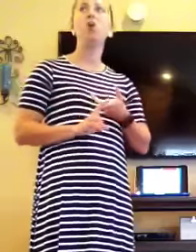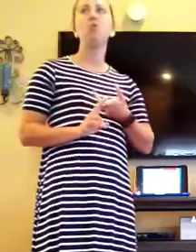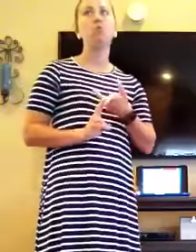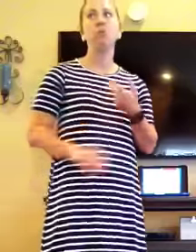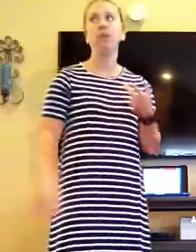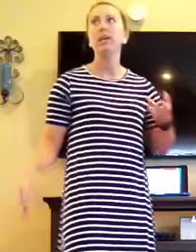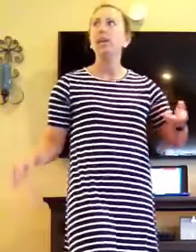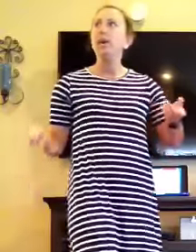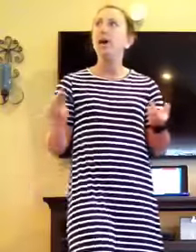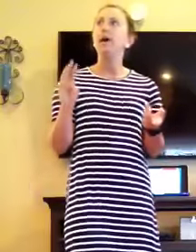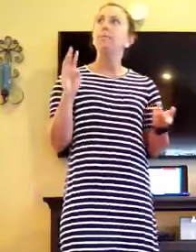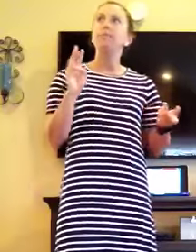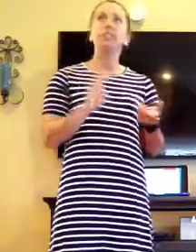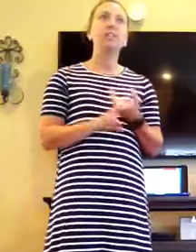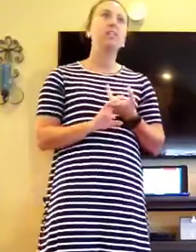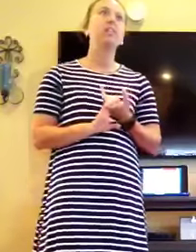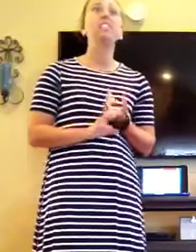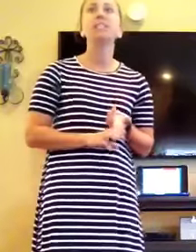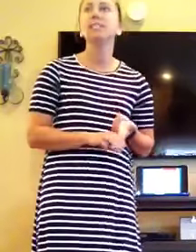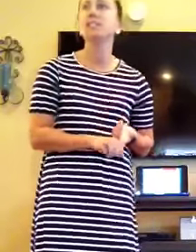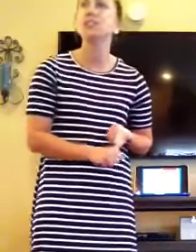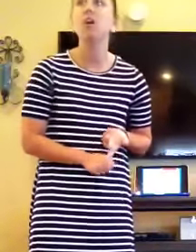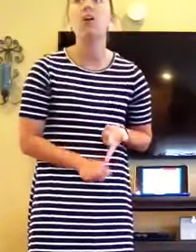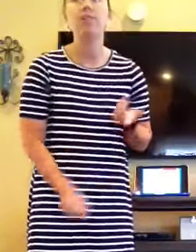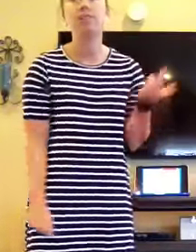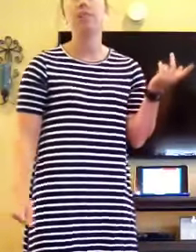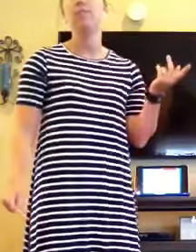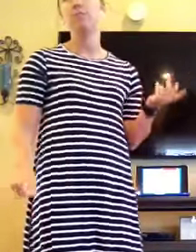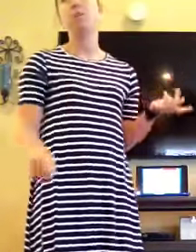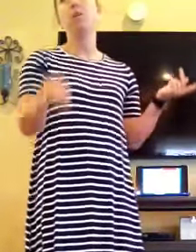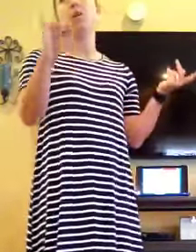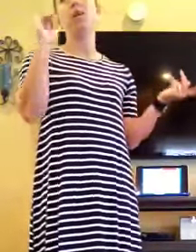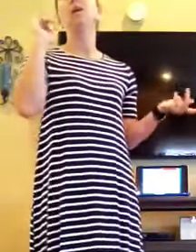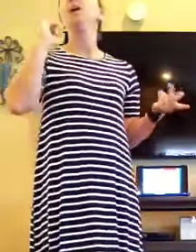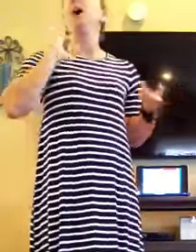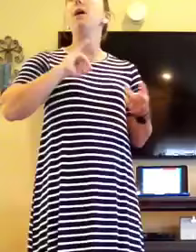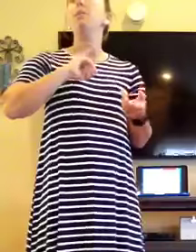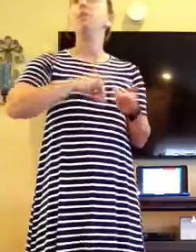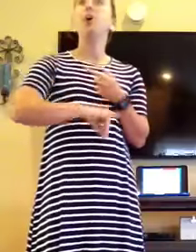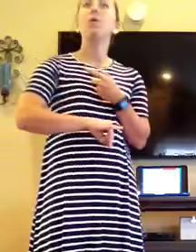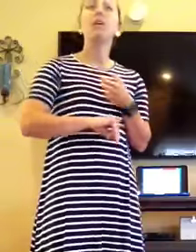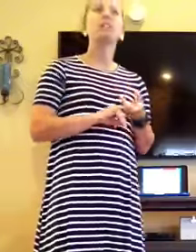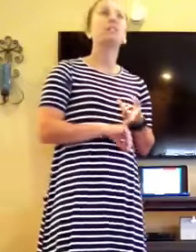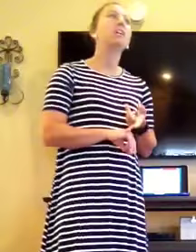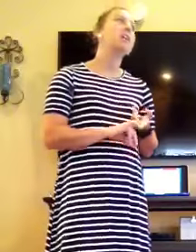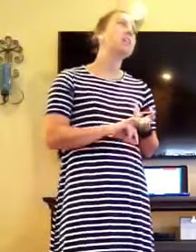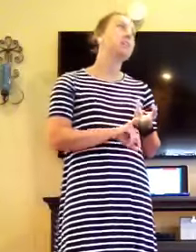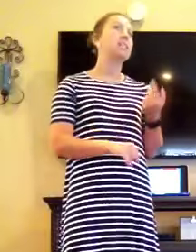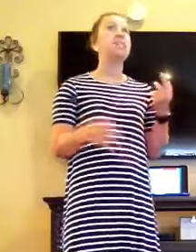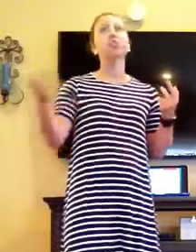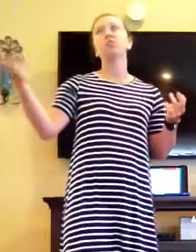old one, sending attendance to the office every morning, going to tell a